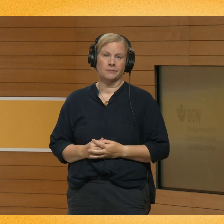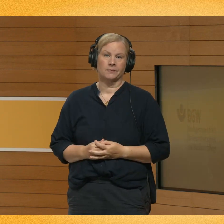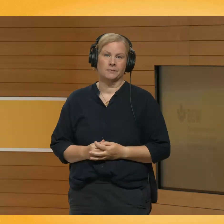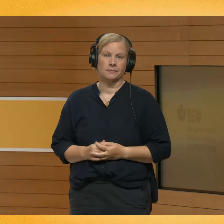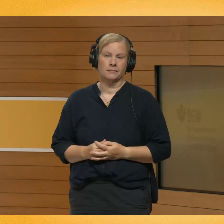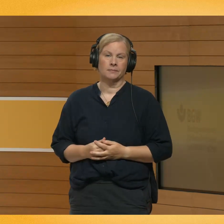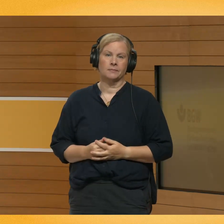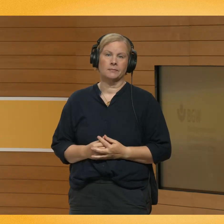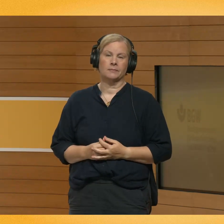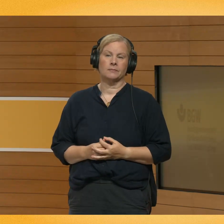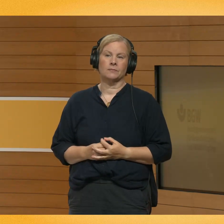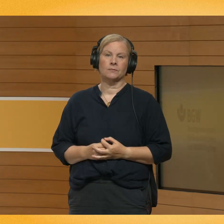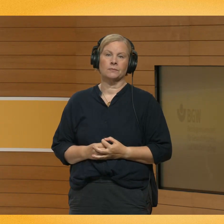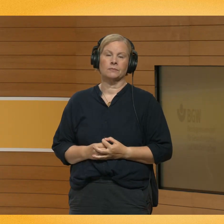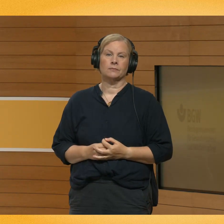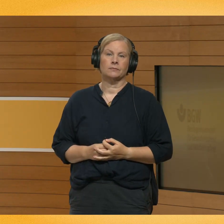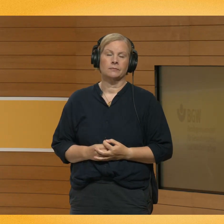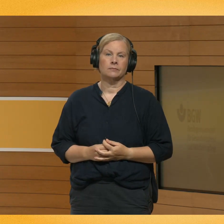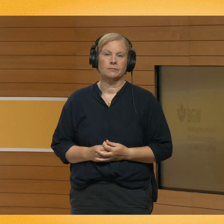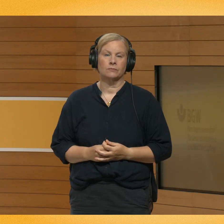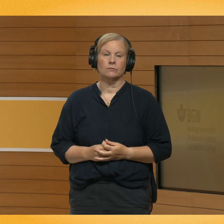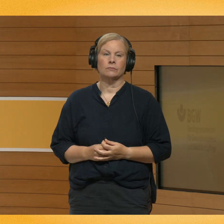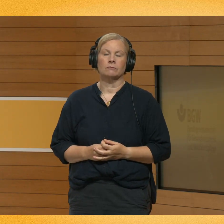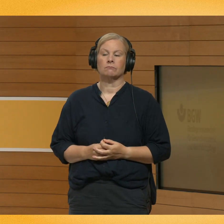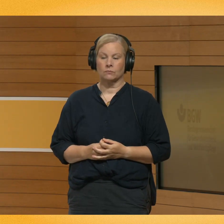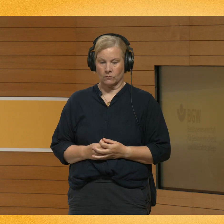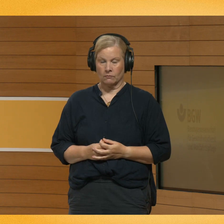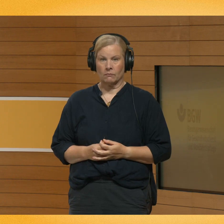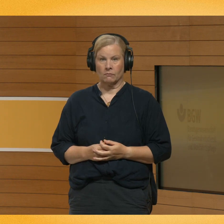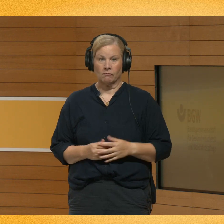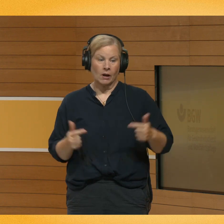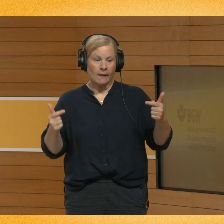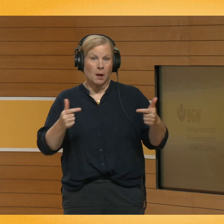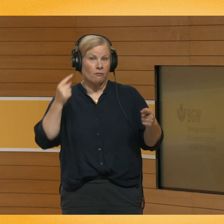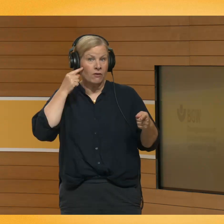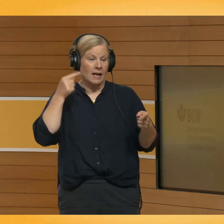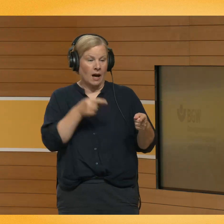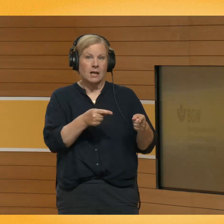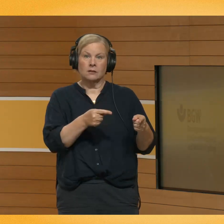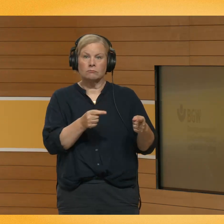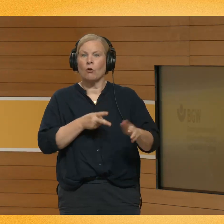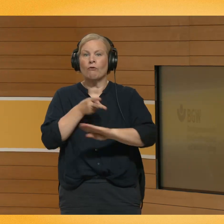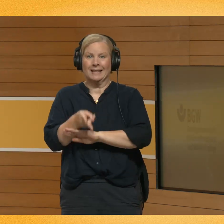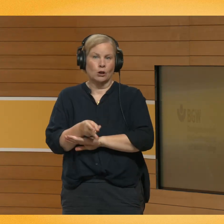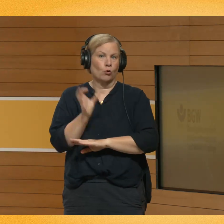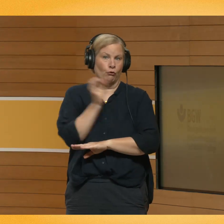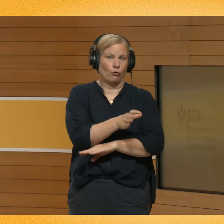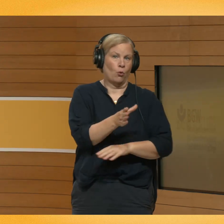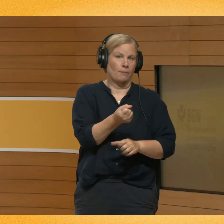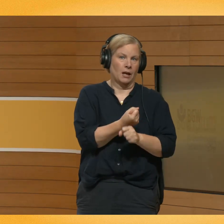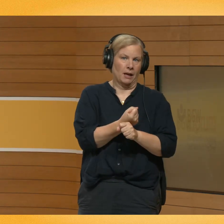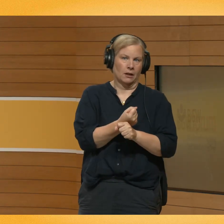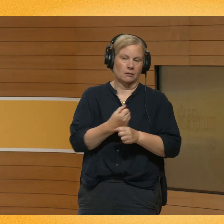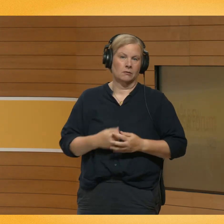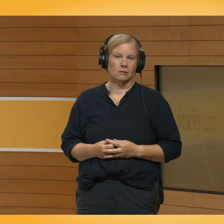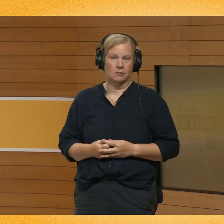to be very beneficial to the organisation. And I think people are starting to see that within the organisation, is listen to your staff, and it